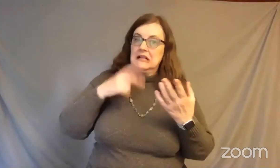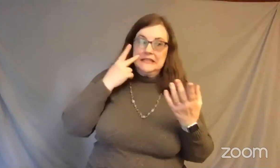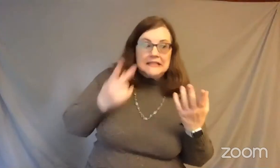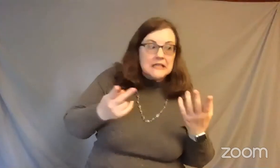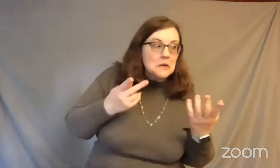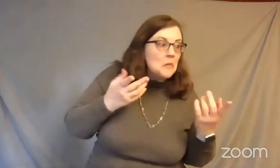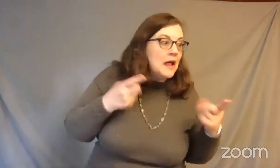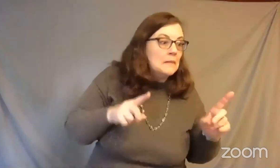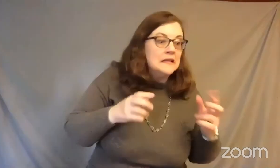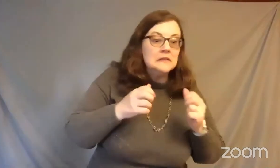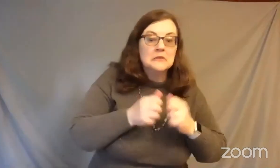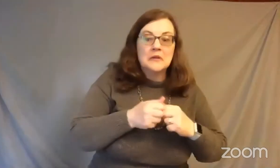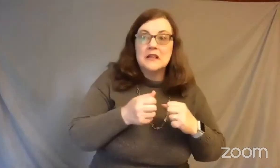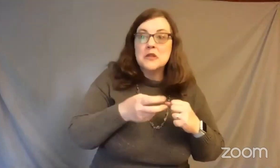inform